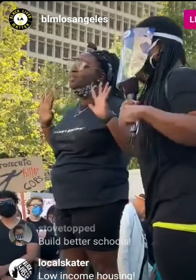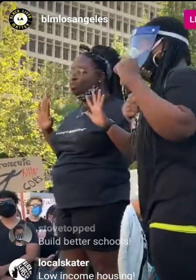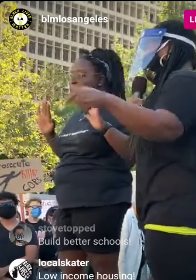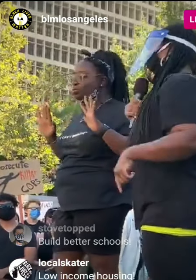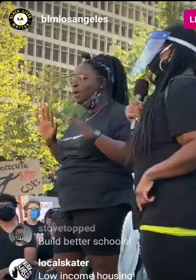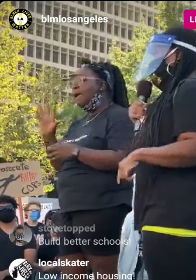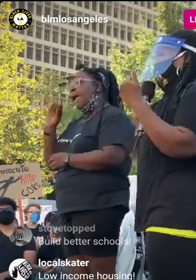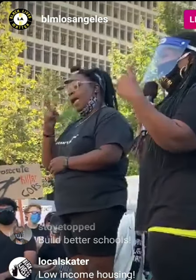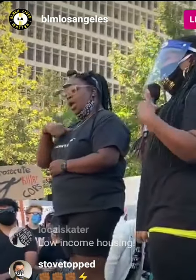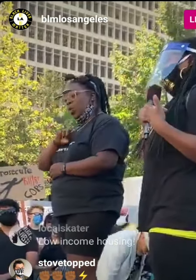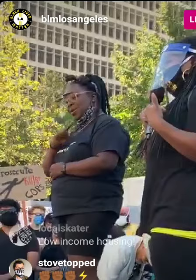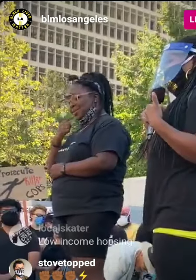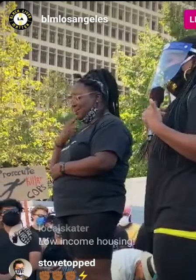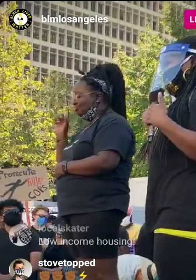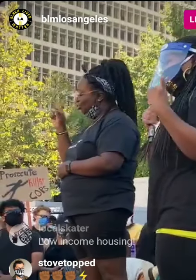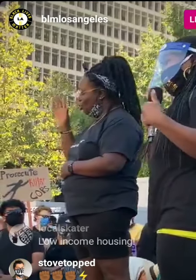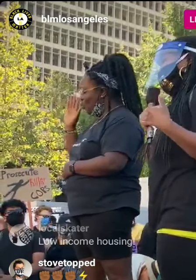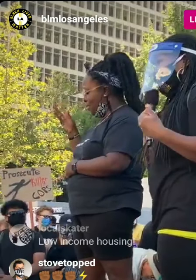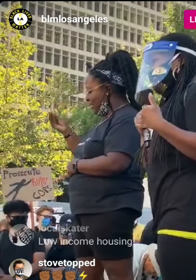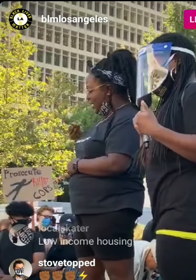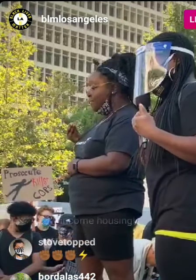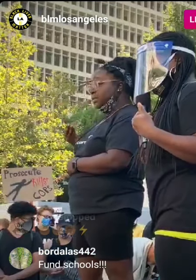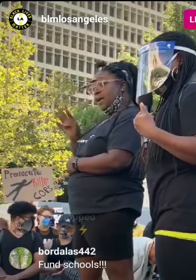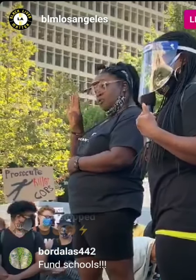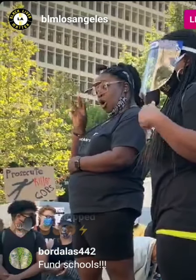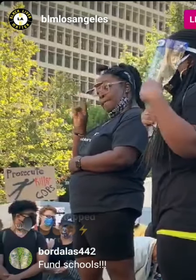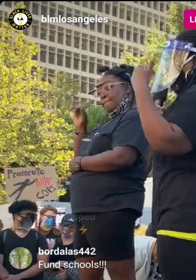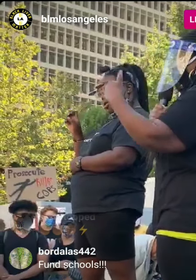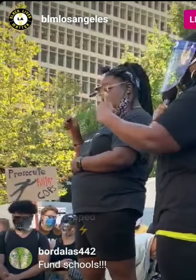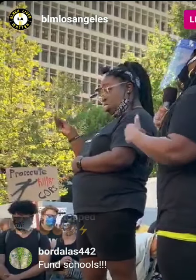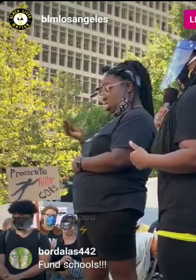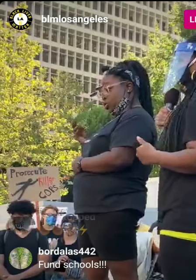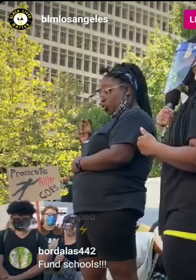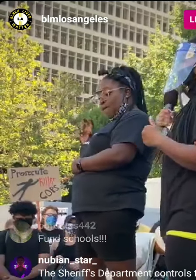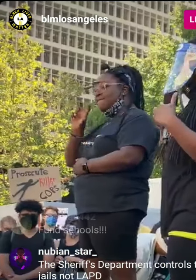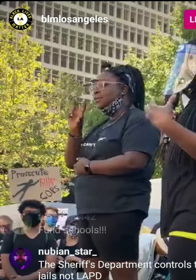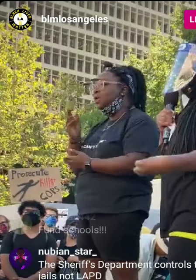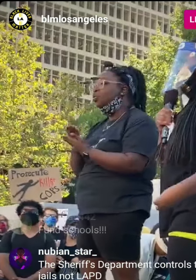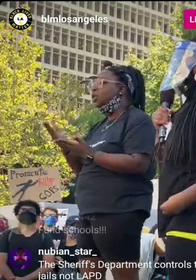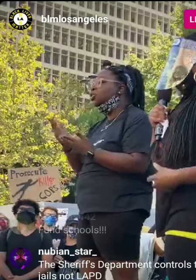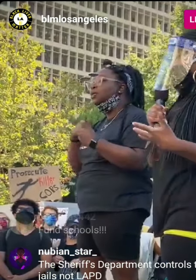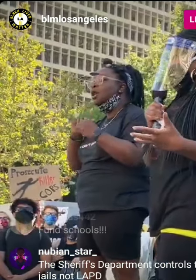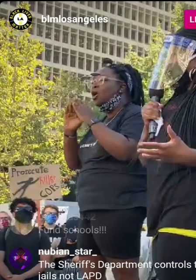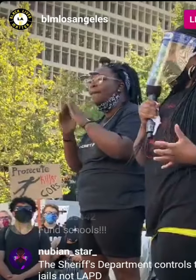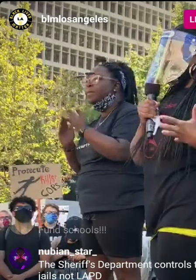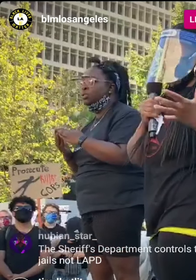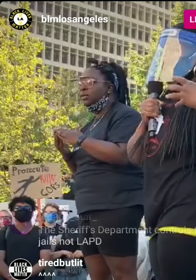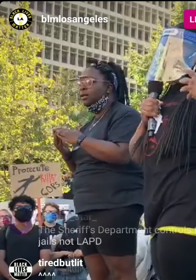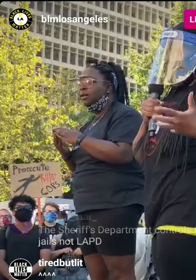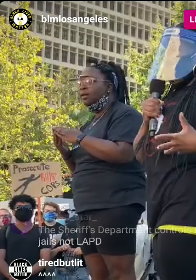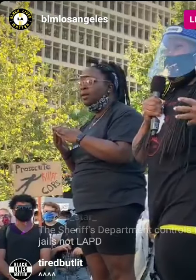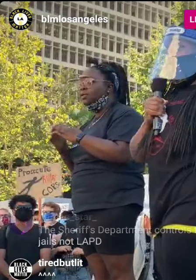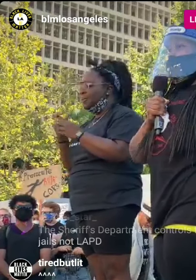And we said, you're gonna give us that $4 million to invest in resources in our community to keep